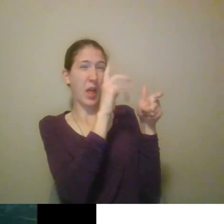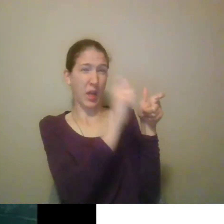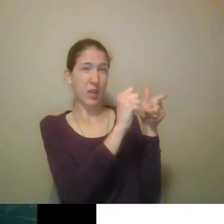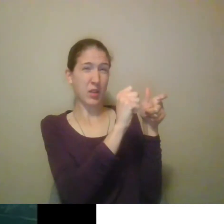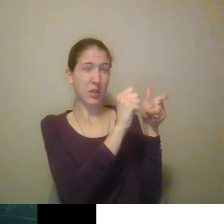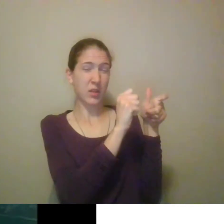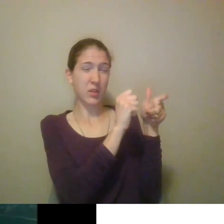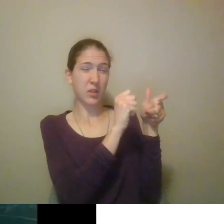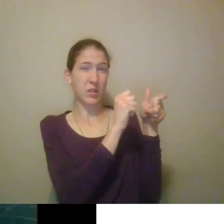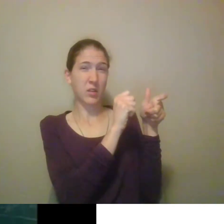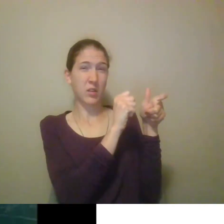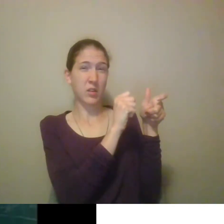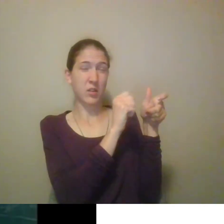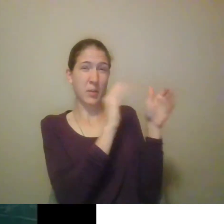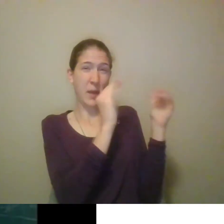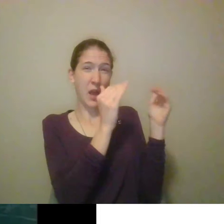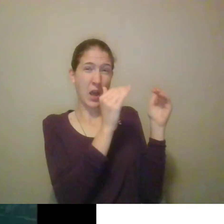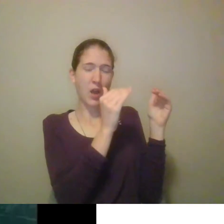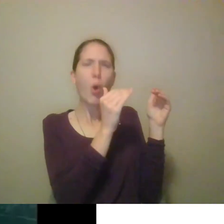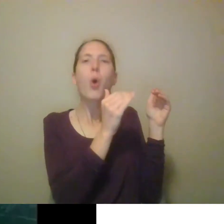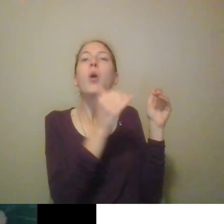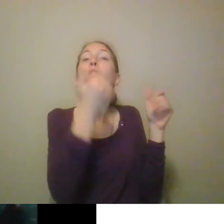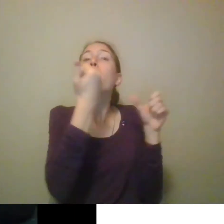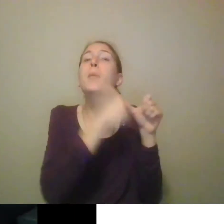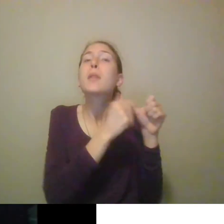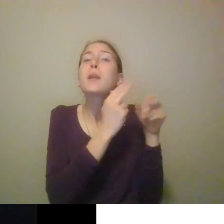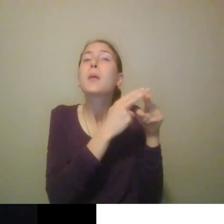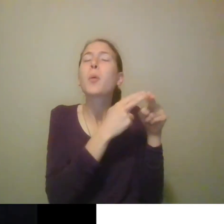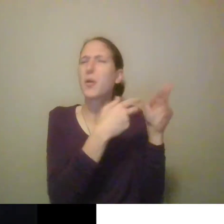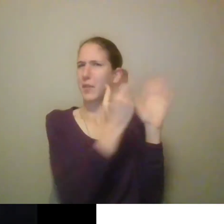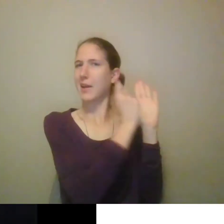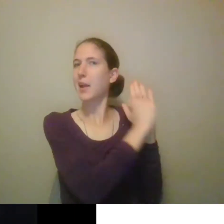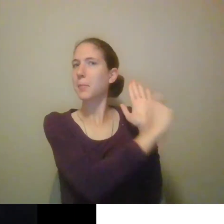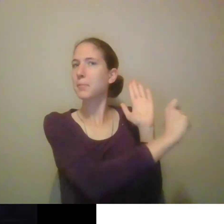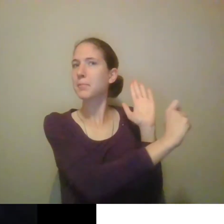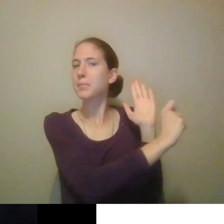are called, and I'm going to write it up on the board again so you can see it. Okay,